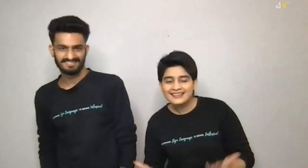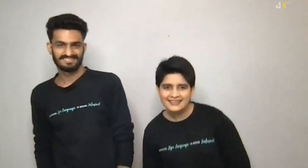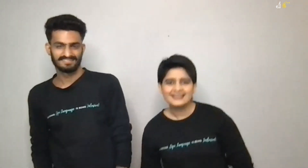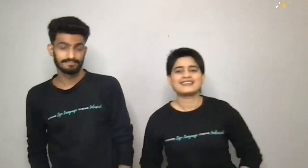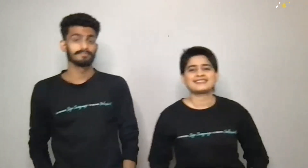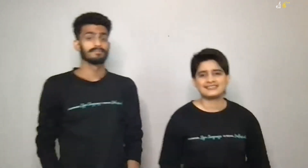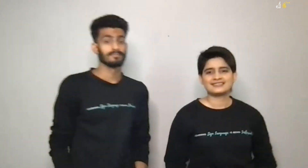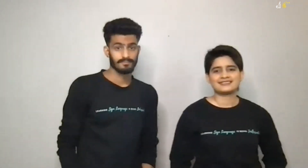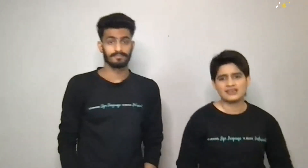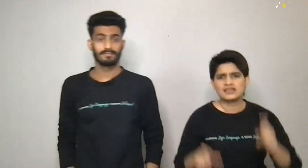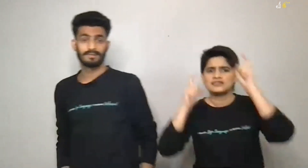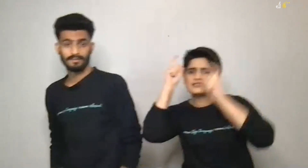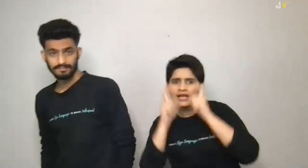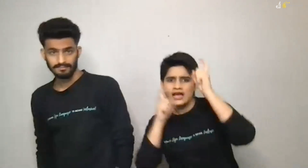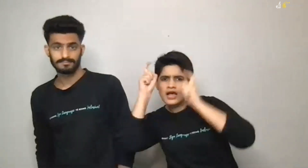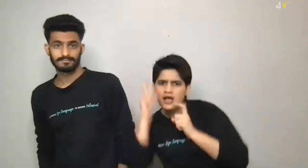Yes, yes, yes.